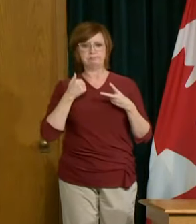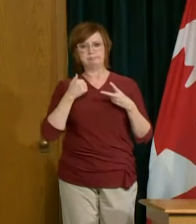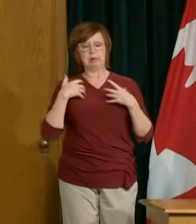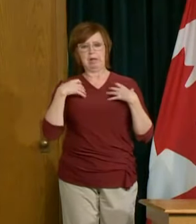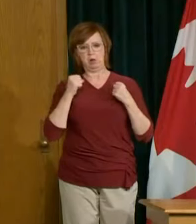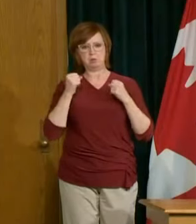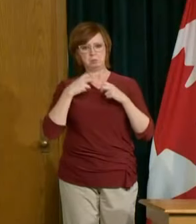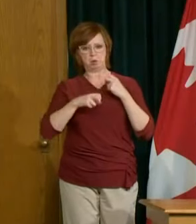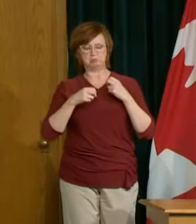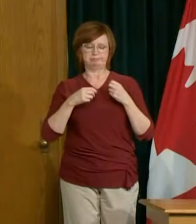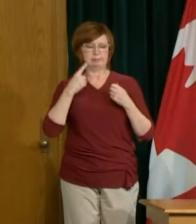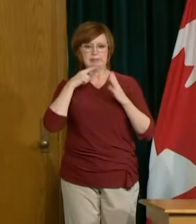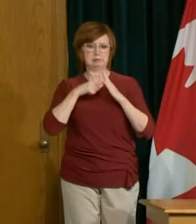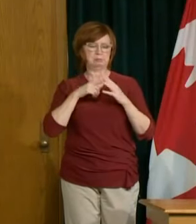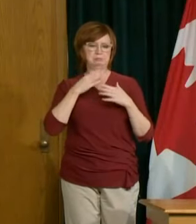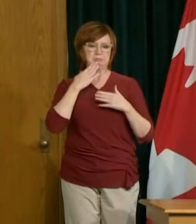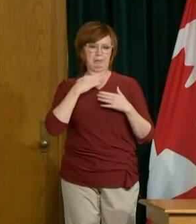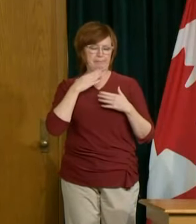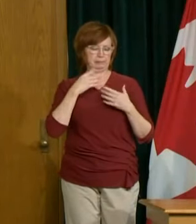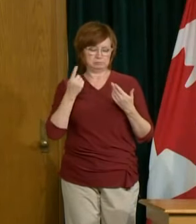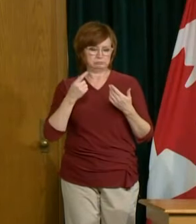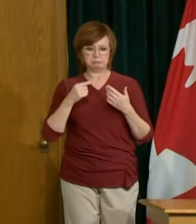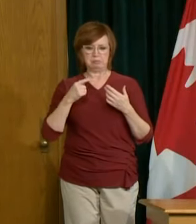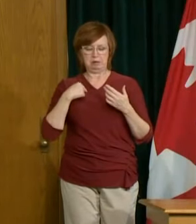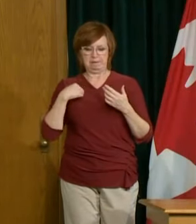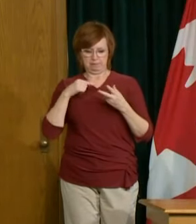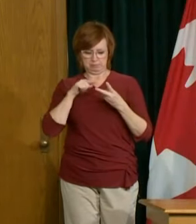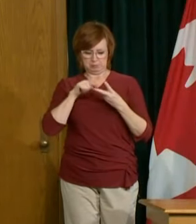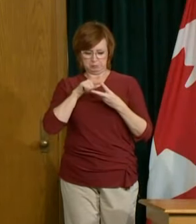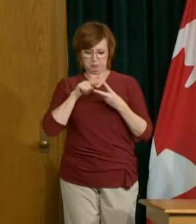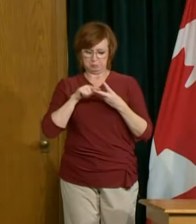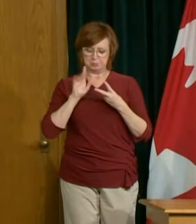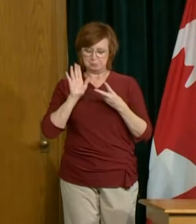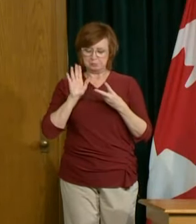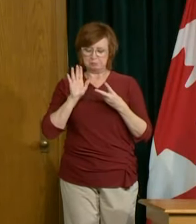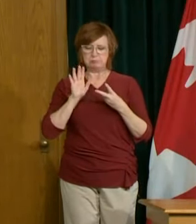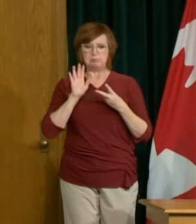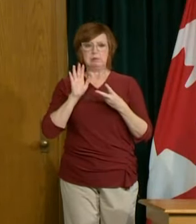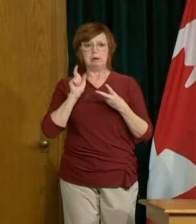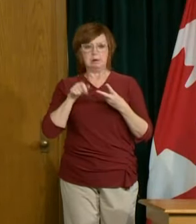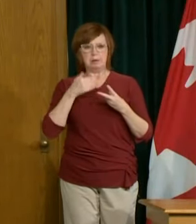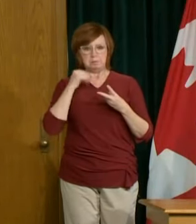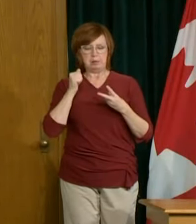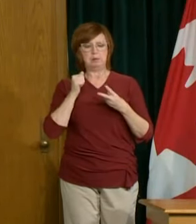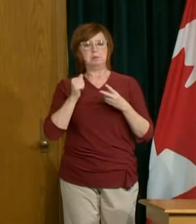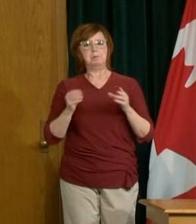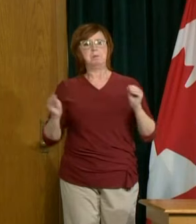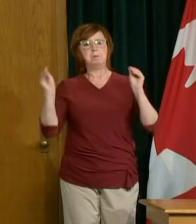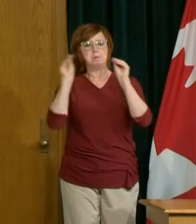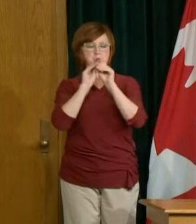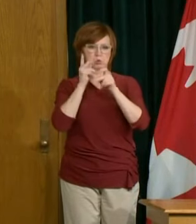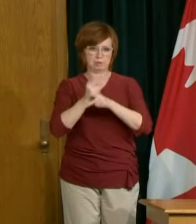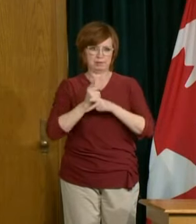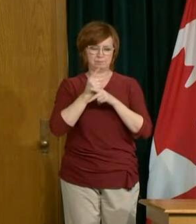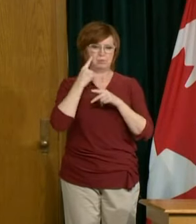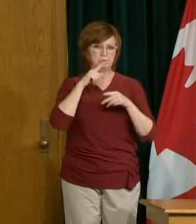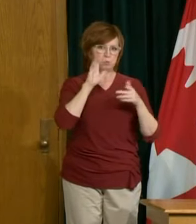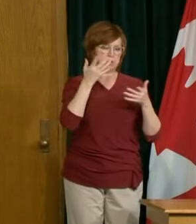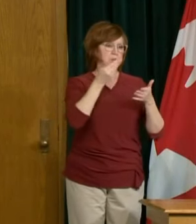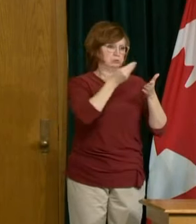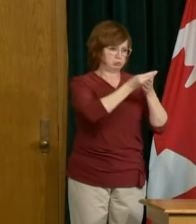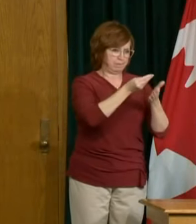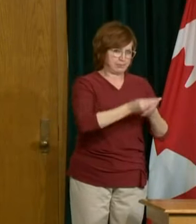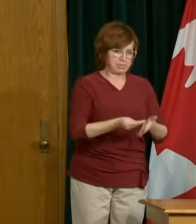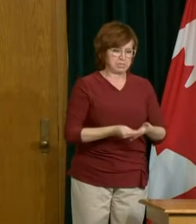shopping or other services. You may wish to choose a high level of precautions for yourself, and for others who may